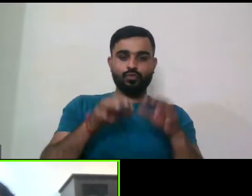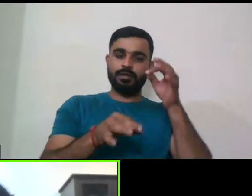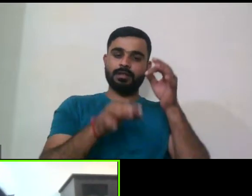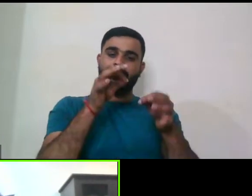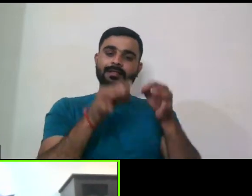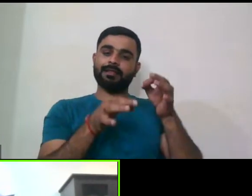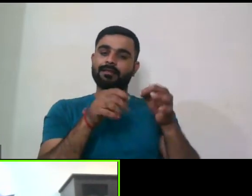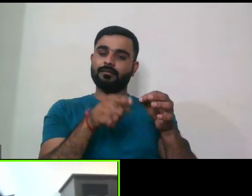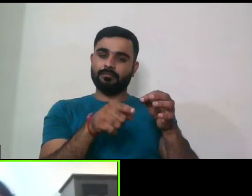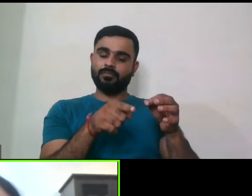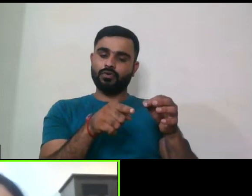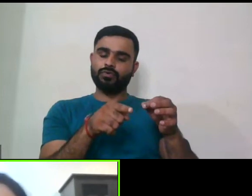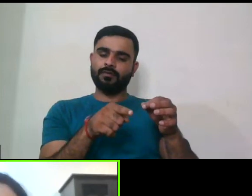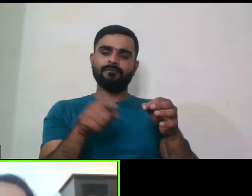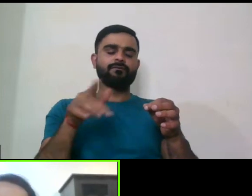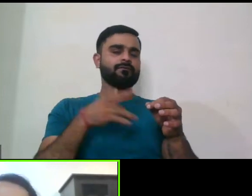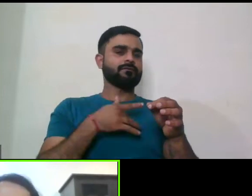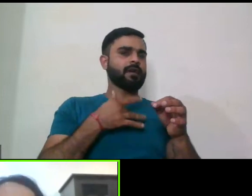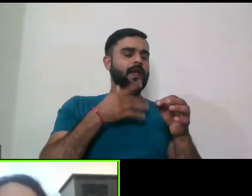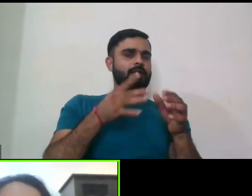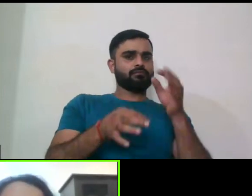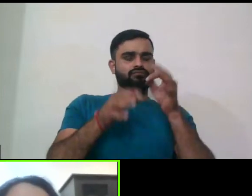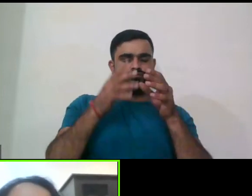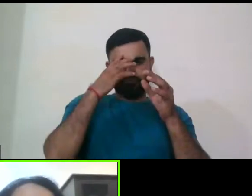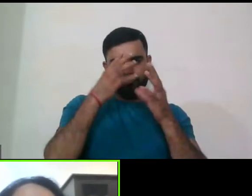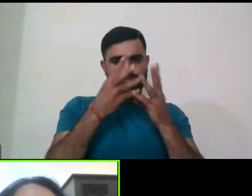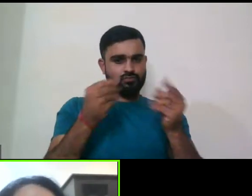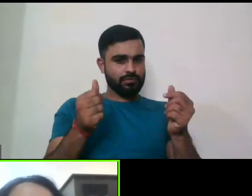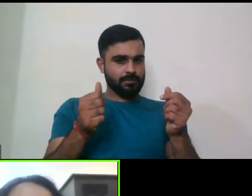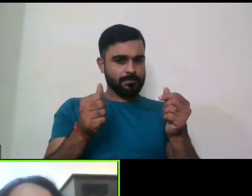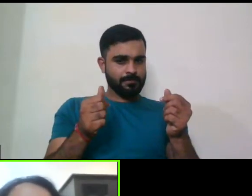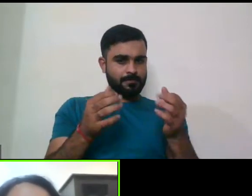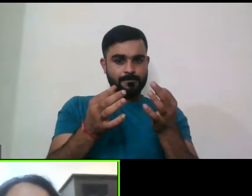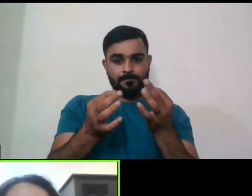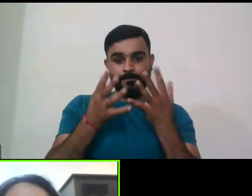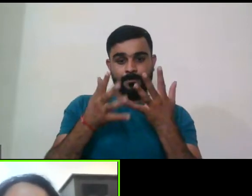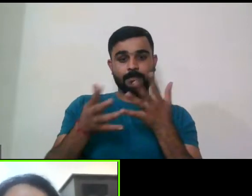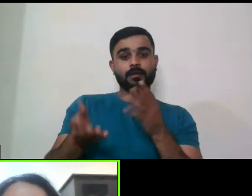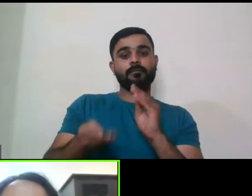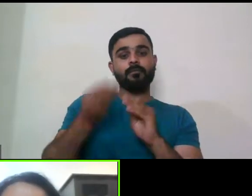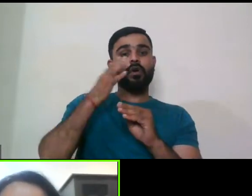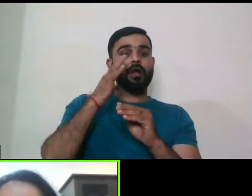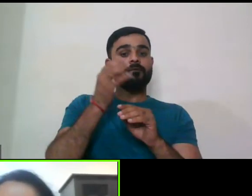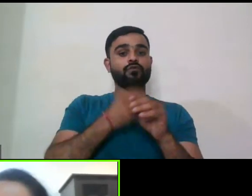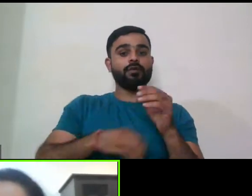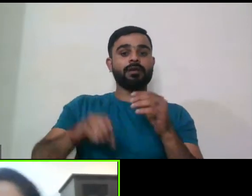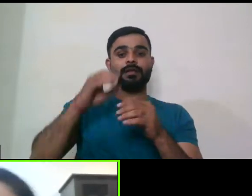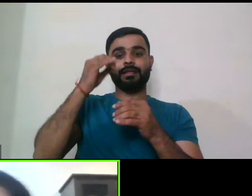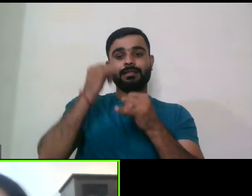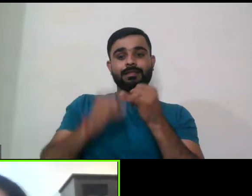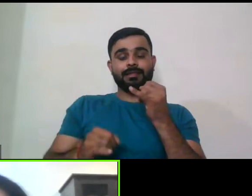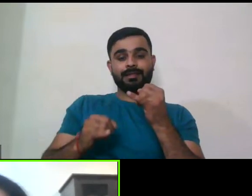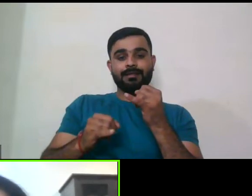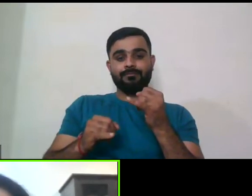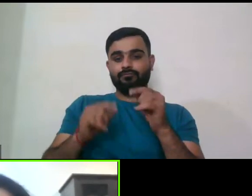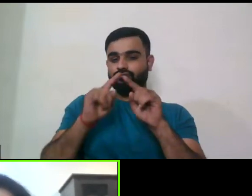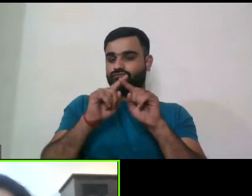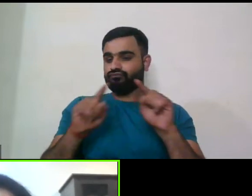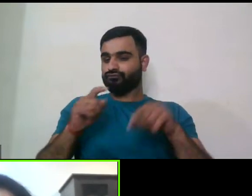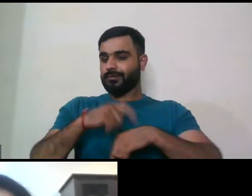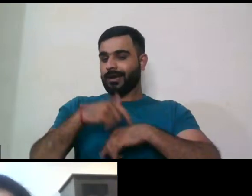is actually looking towards solutions such as this, especially given that most of the CJs end up having short